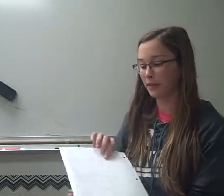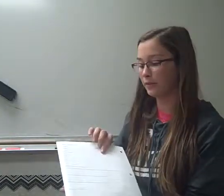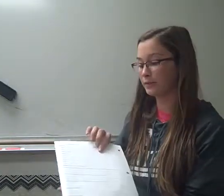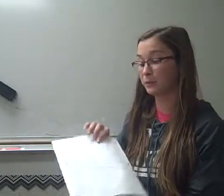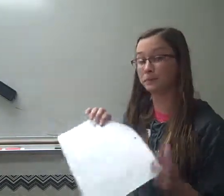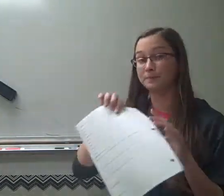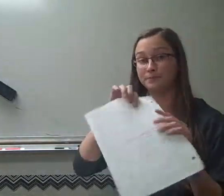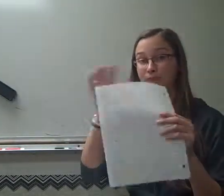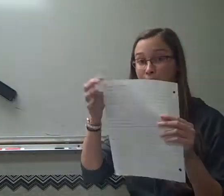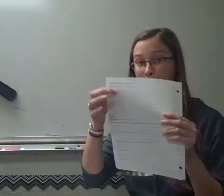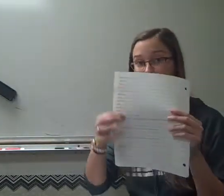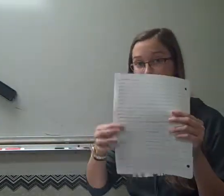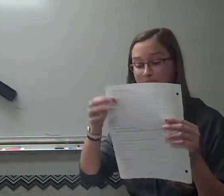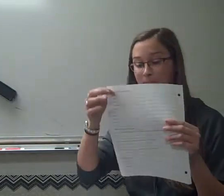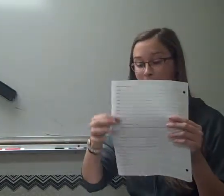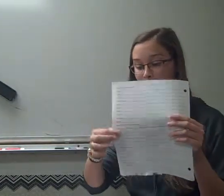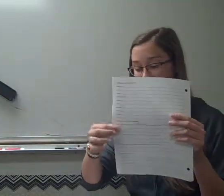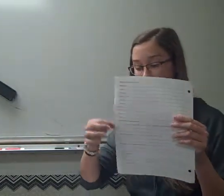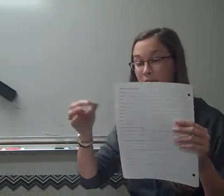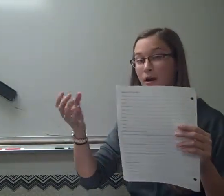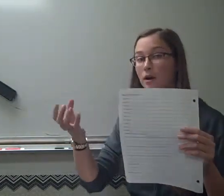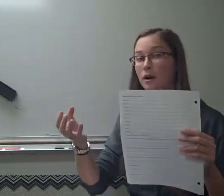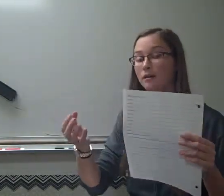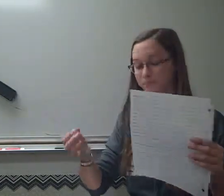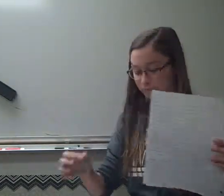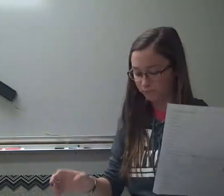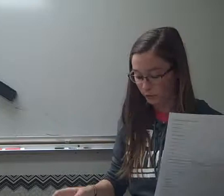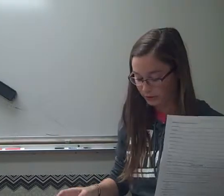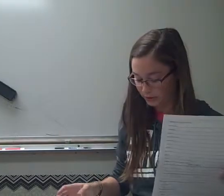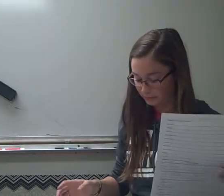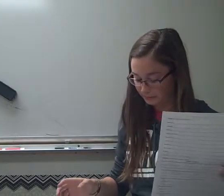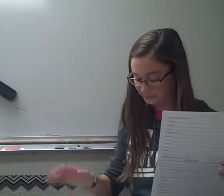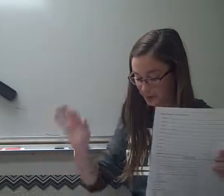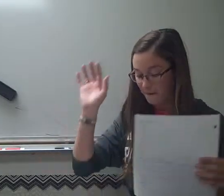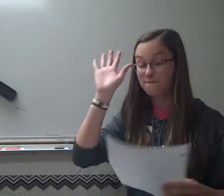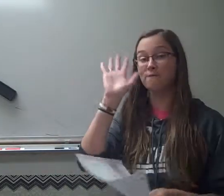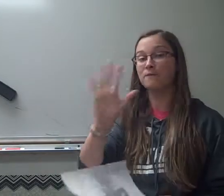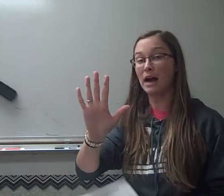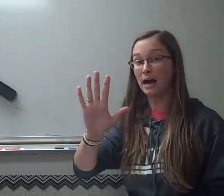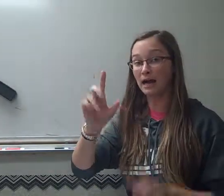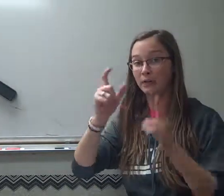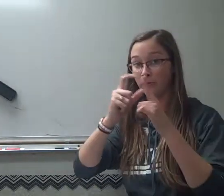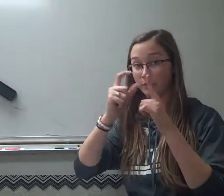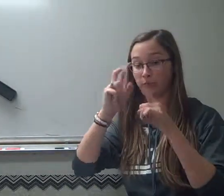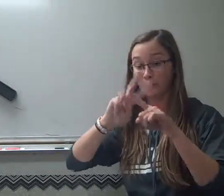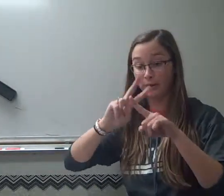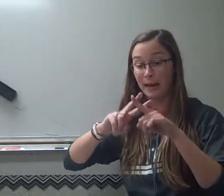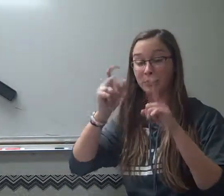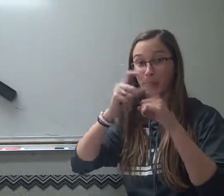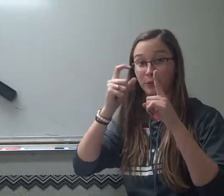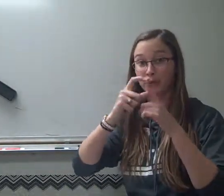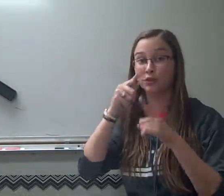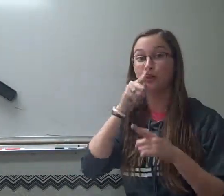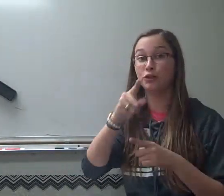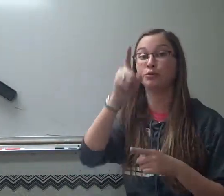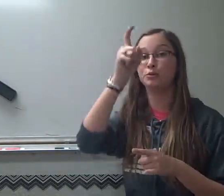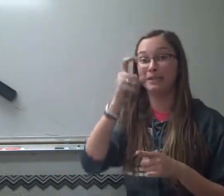this one, okay? There are, what is there? 5 vocabulary words you need